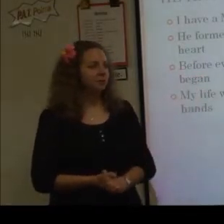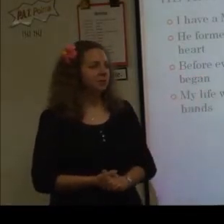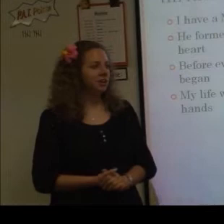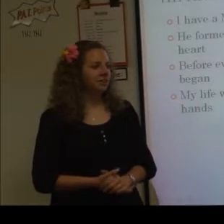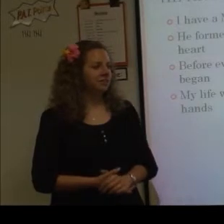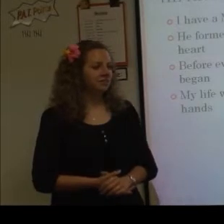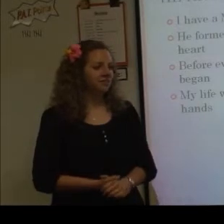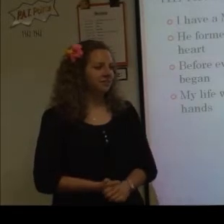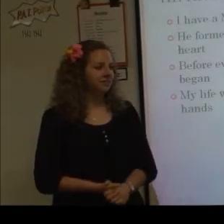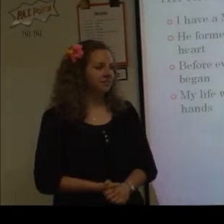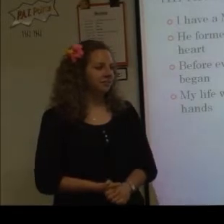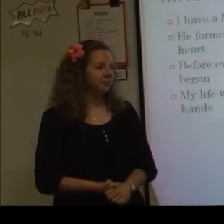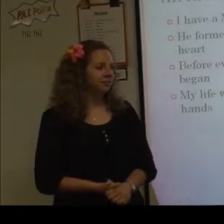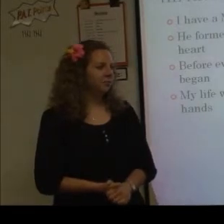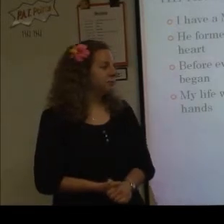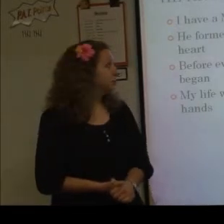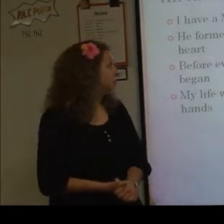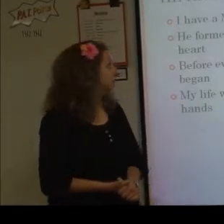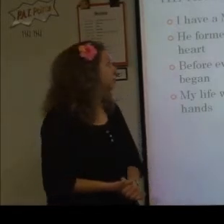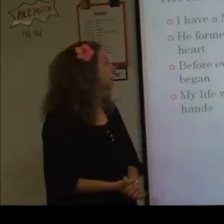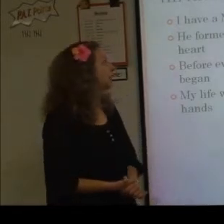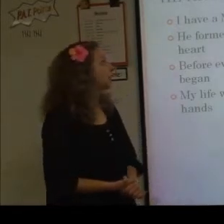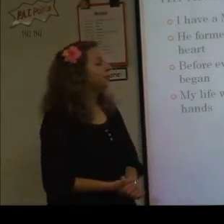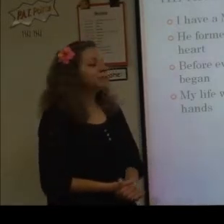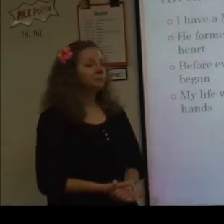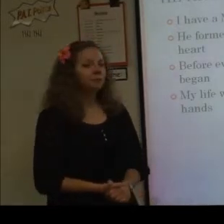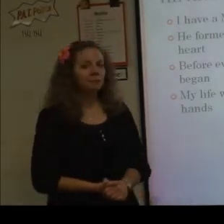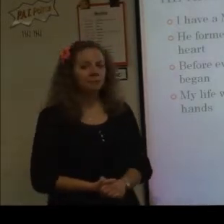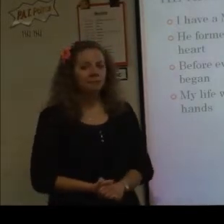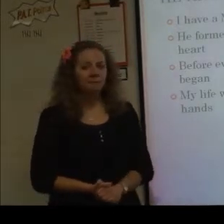sign? Or would you sign maker?